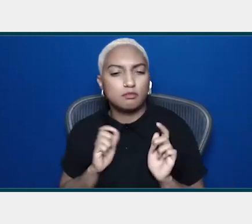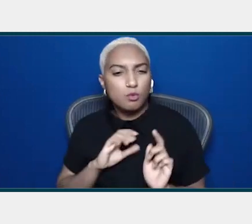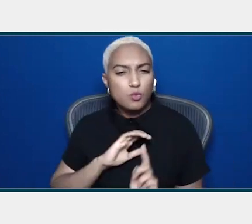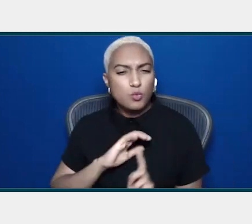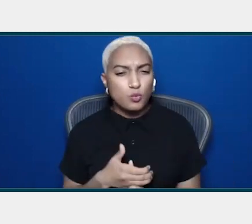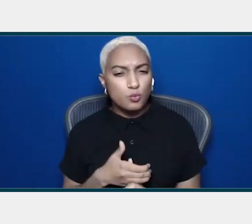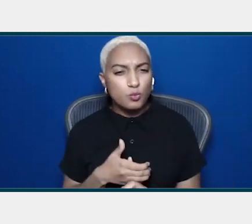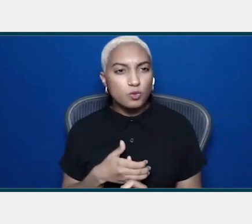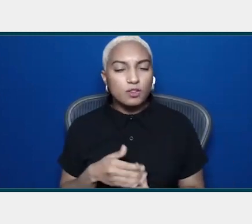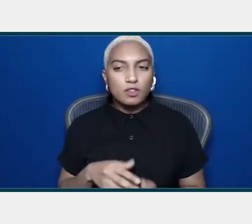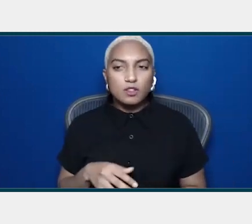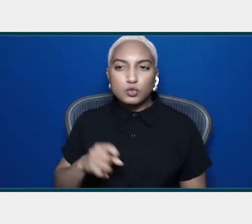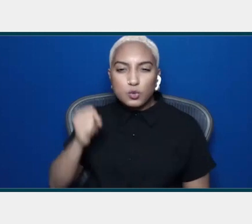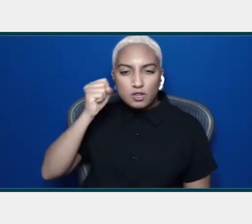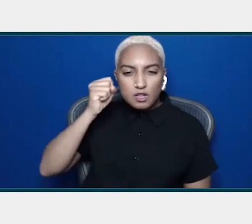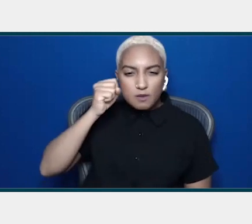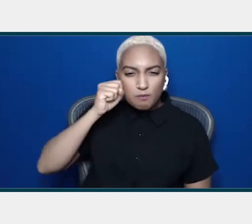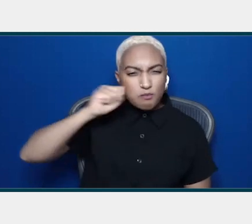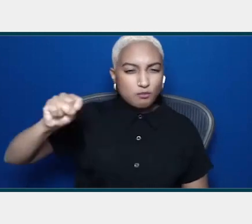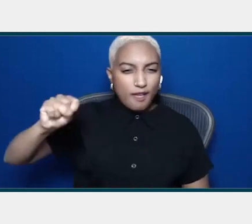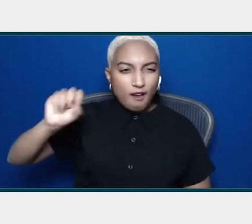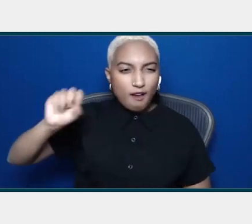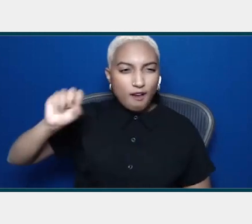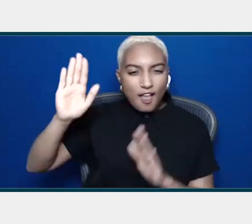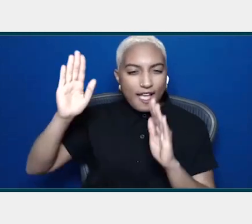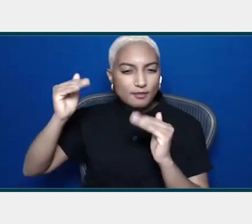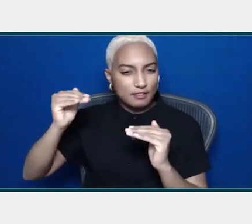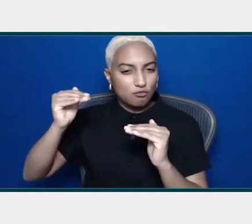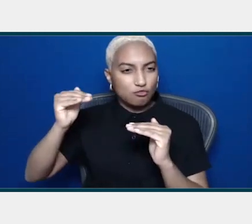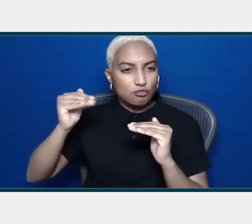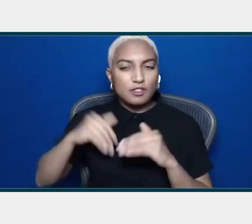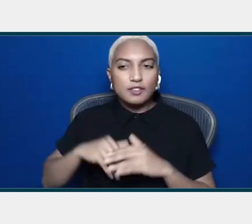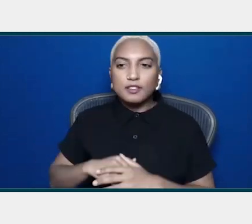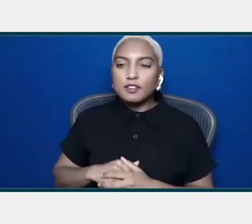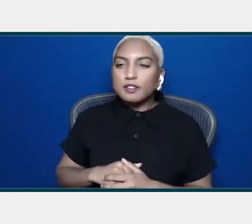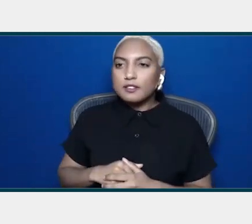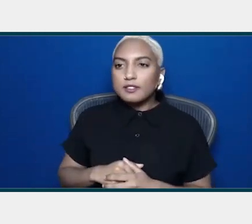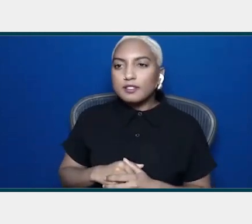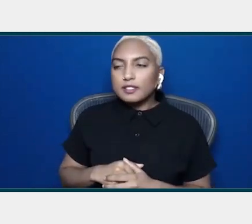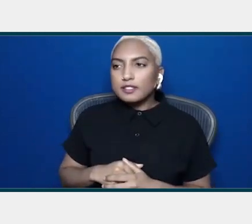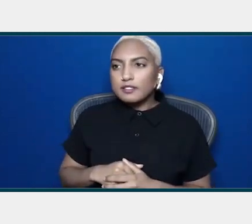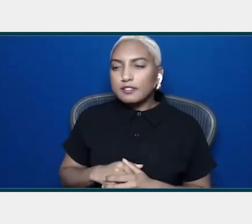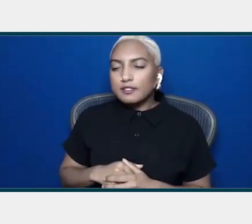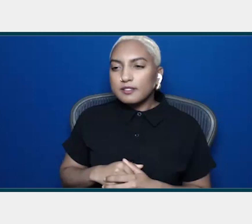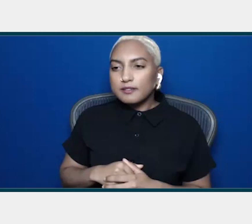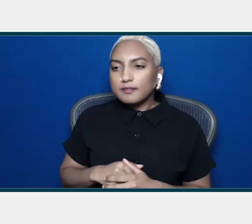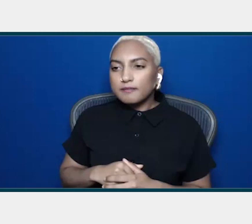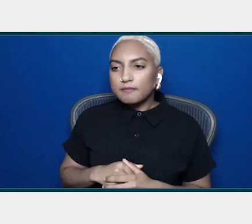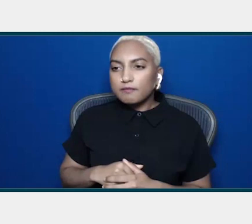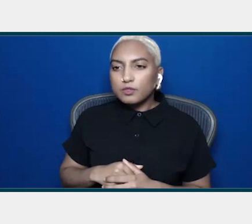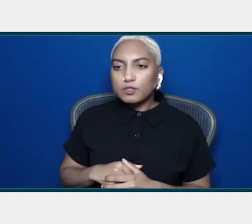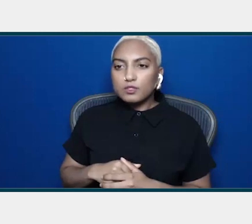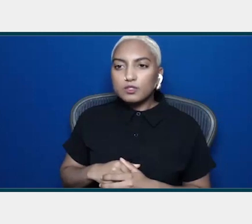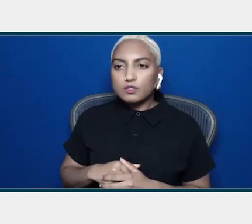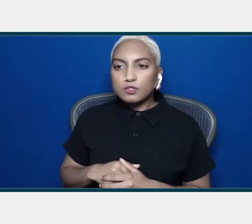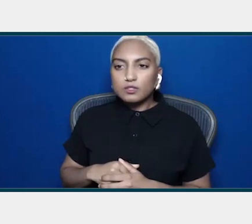diversity is tolerated right up until the point that you make me think about my privilege. You make me think that I might